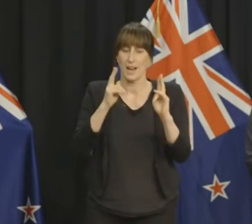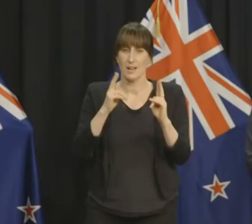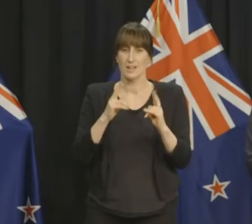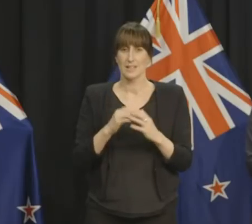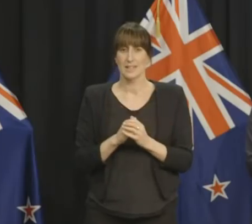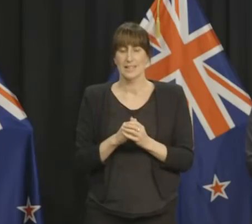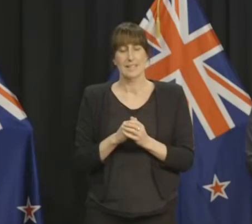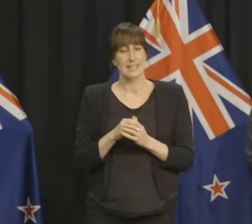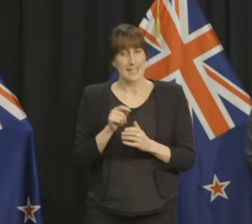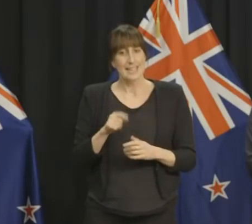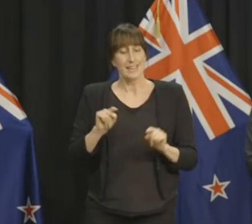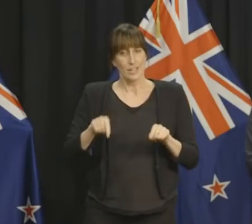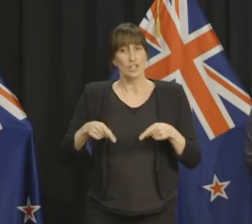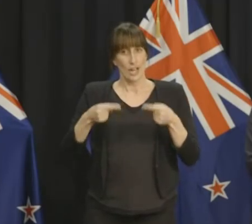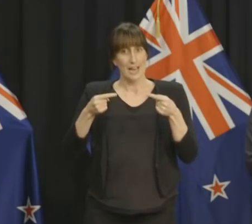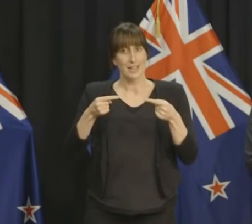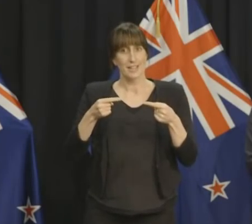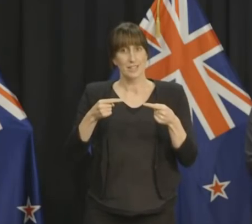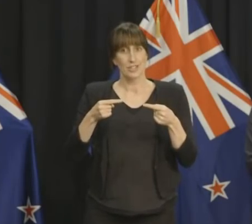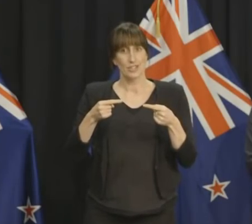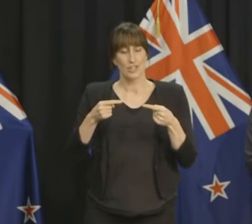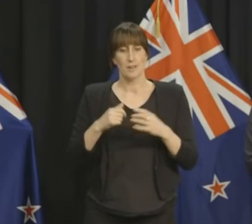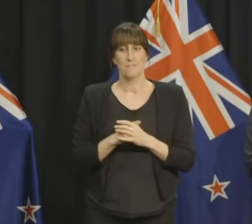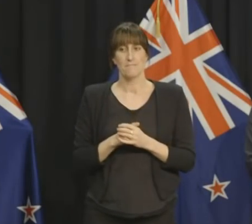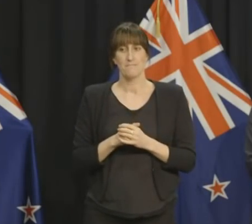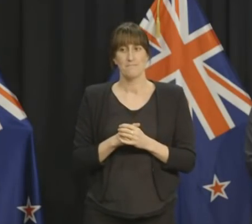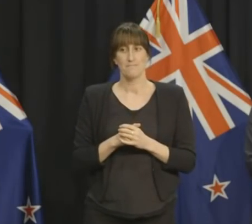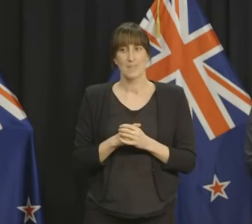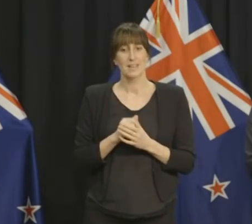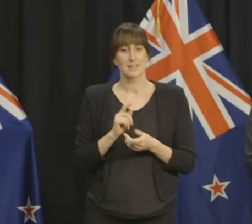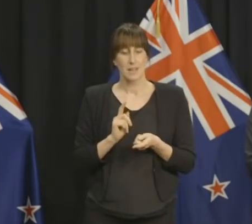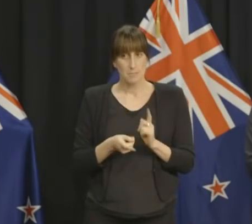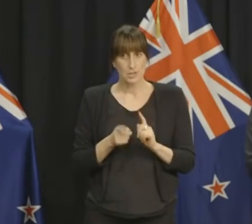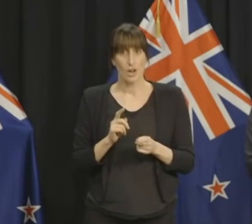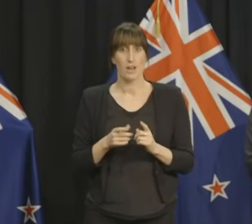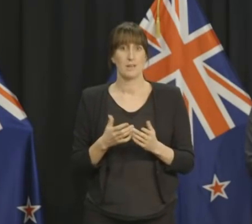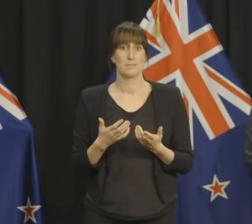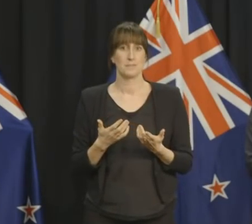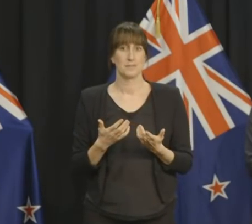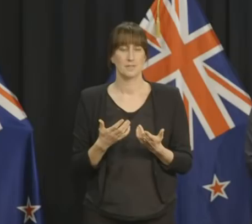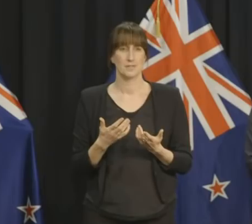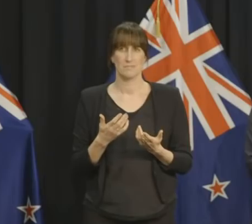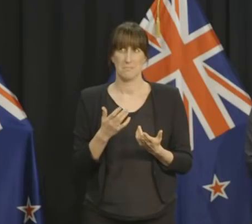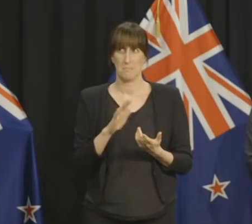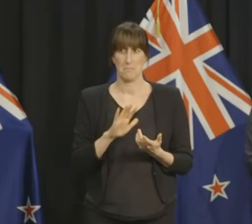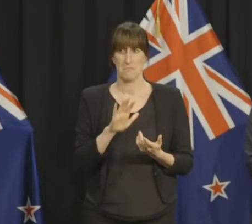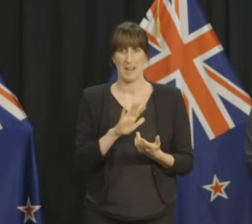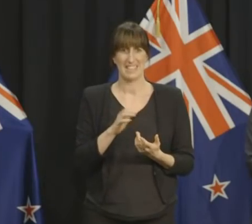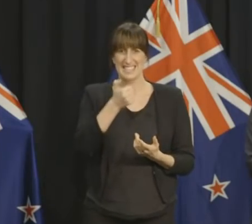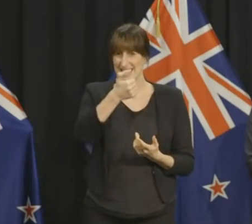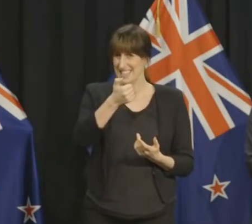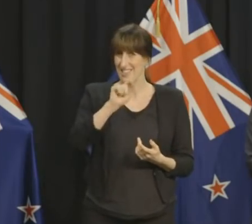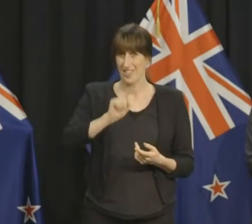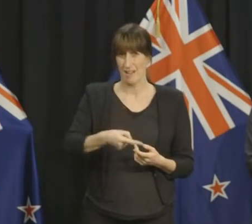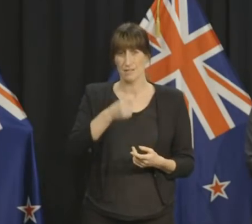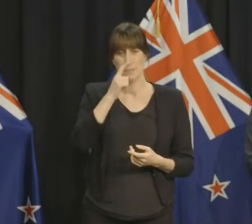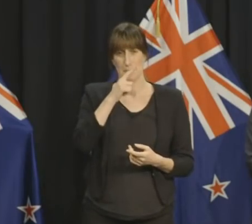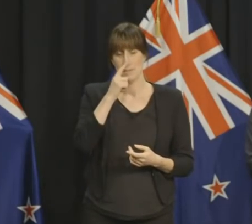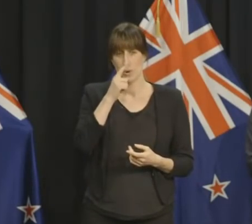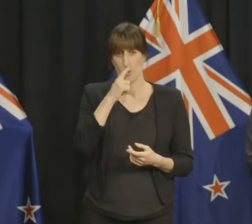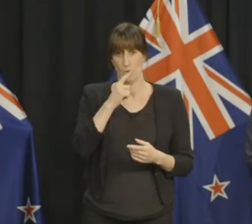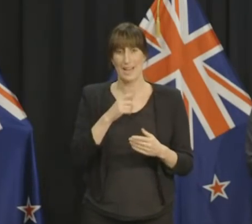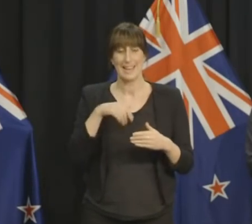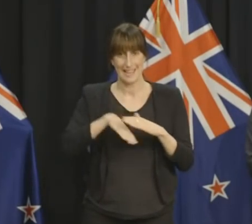about these people coming back to New Zealand. On any given day, we almost have 6,000 people in managed isolation